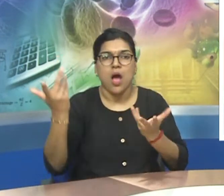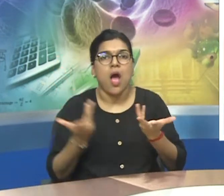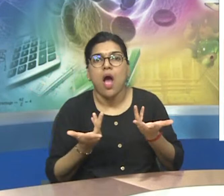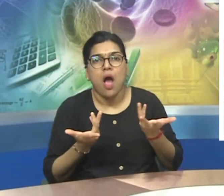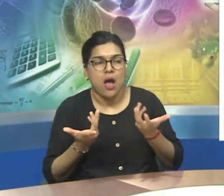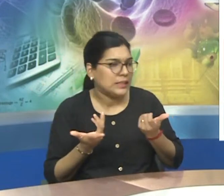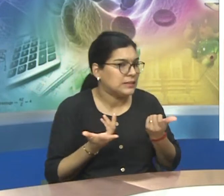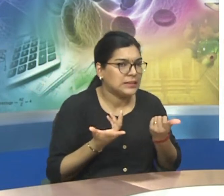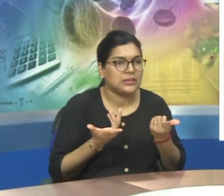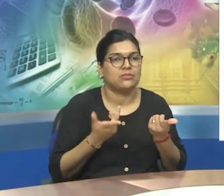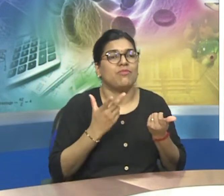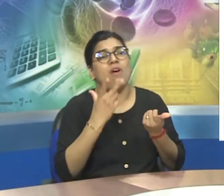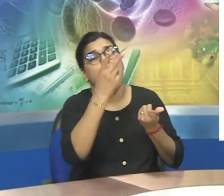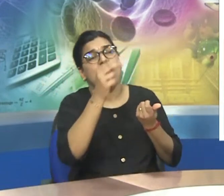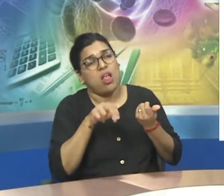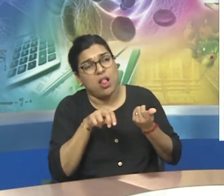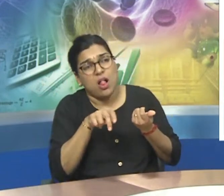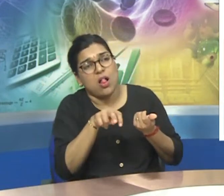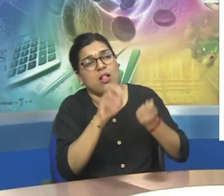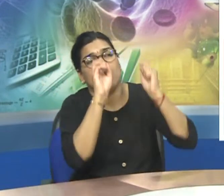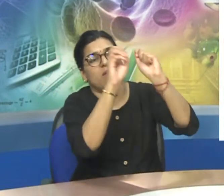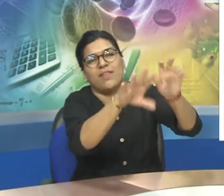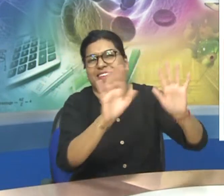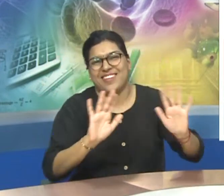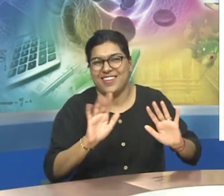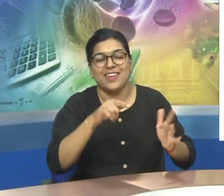these biochemical wastes rot